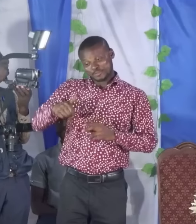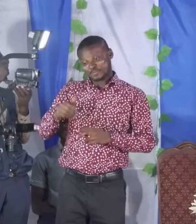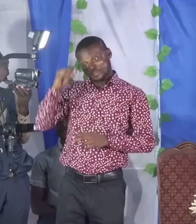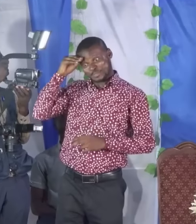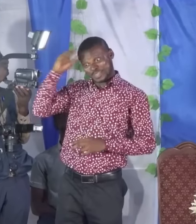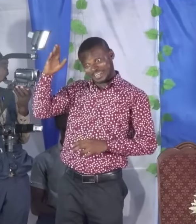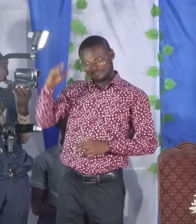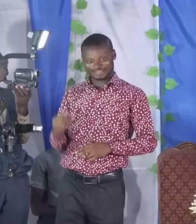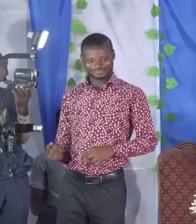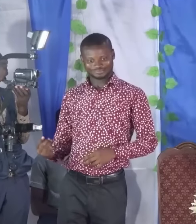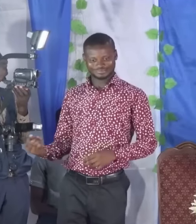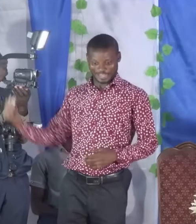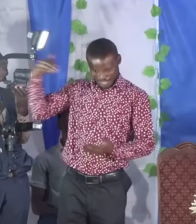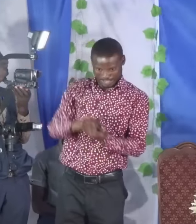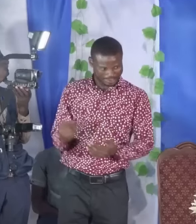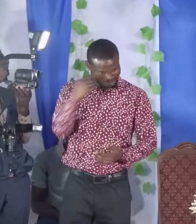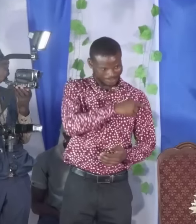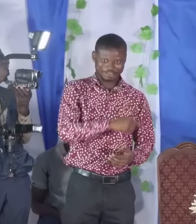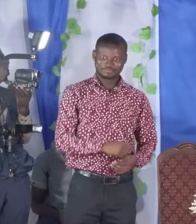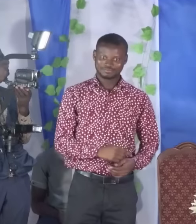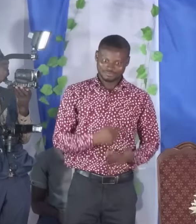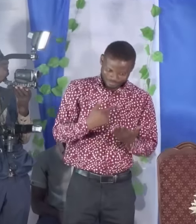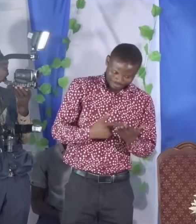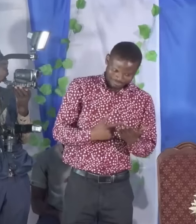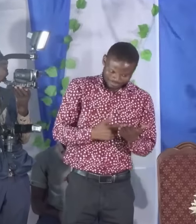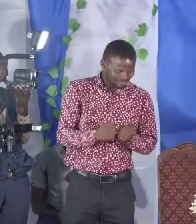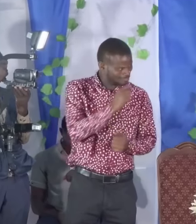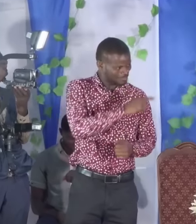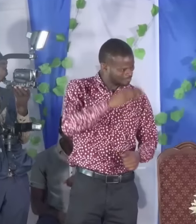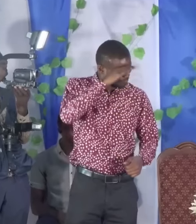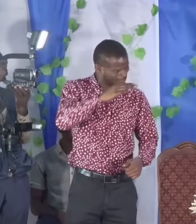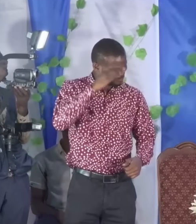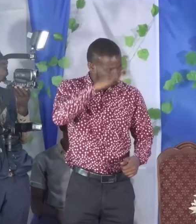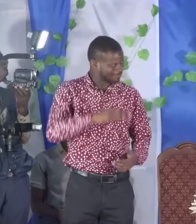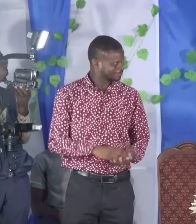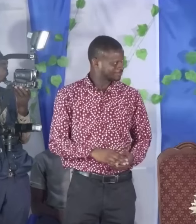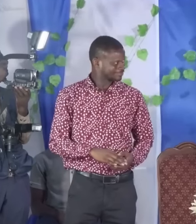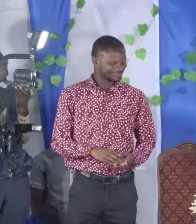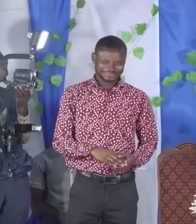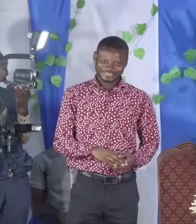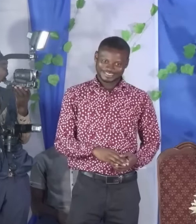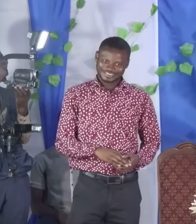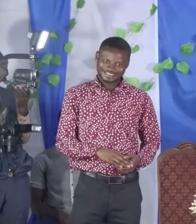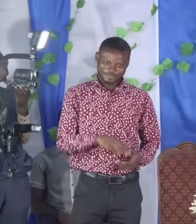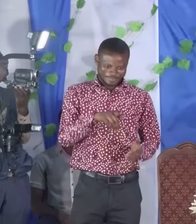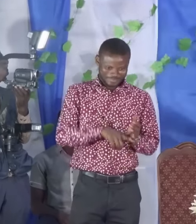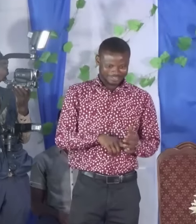A quest one print. I bet you will be able to hear me anymore. Hey, brother, do you see that man over